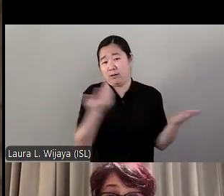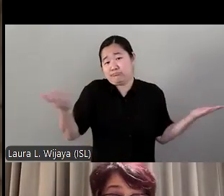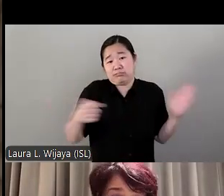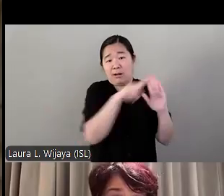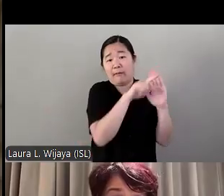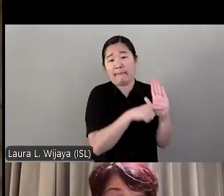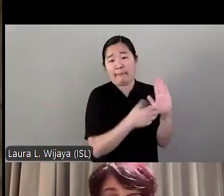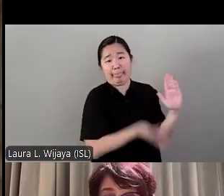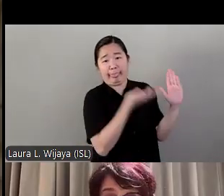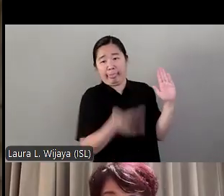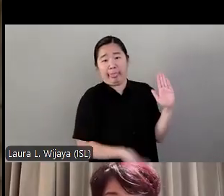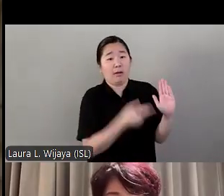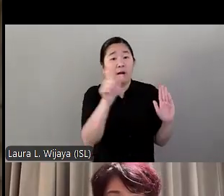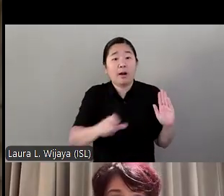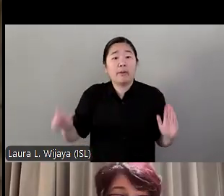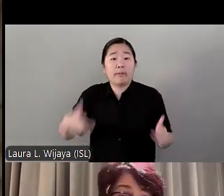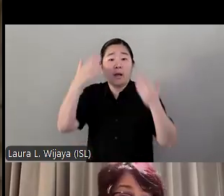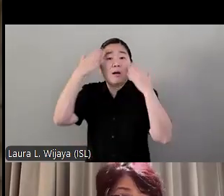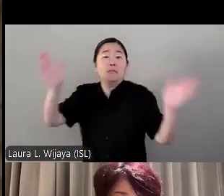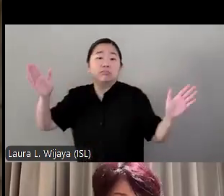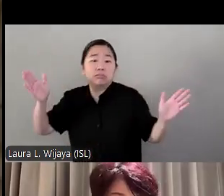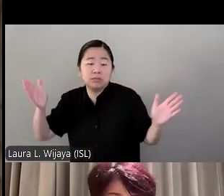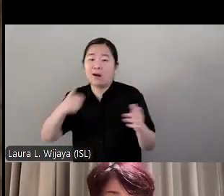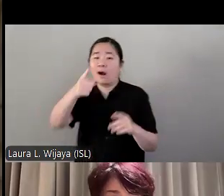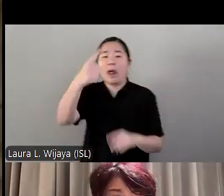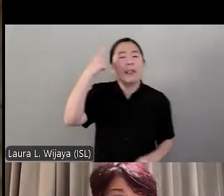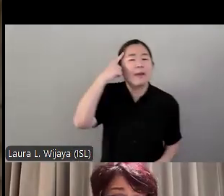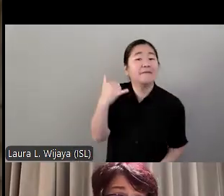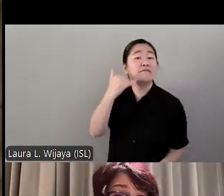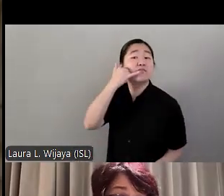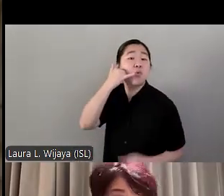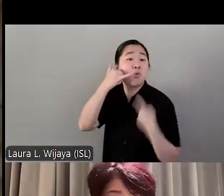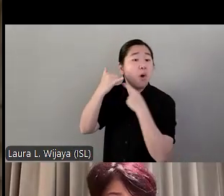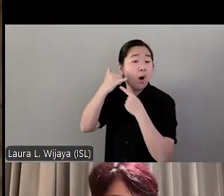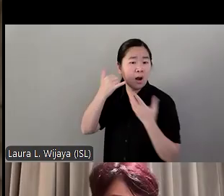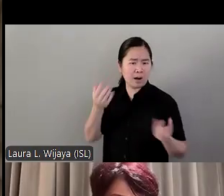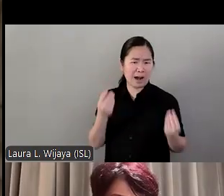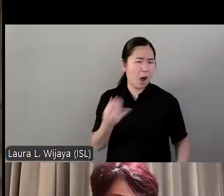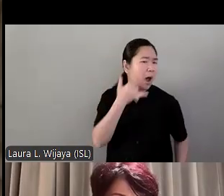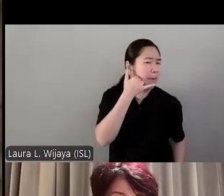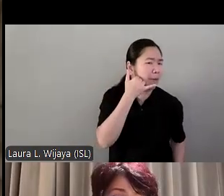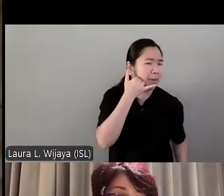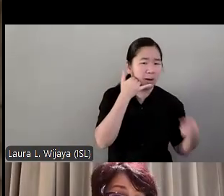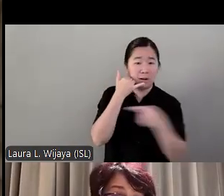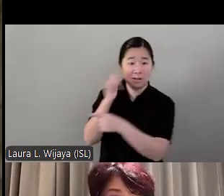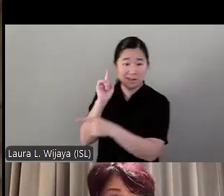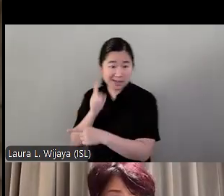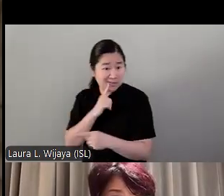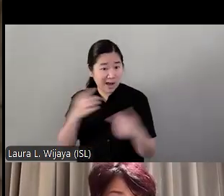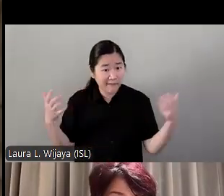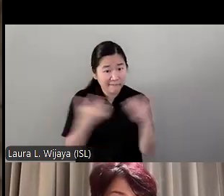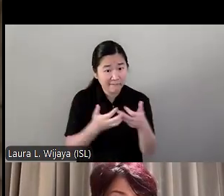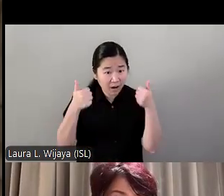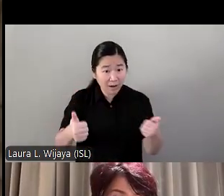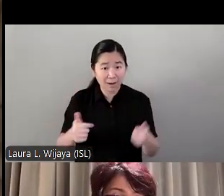So work with the communities, understand their needs, understand their experiences, understand the barriers. The next